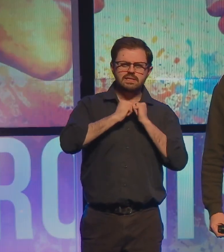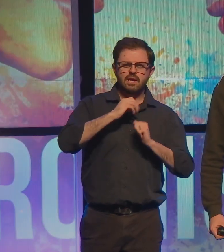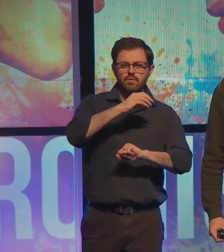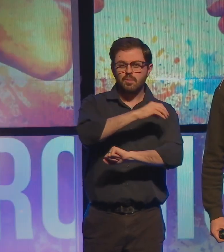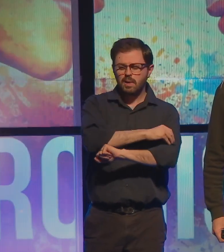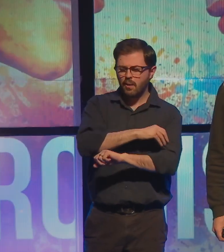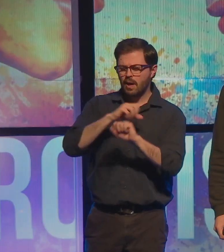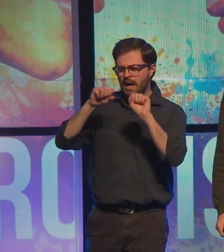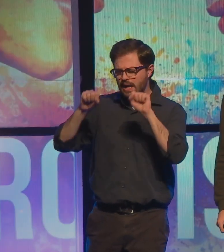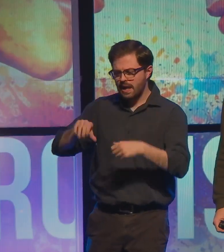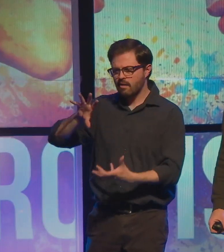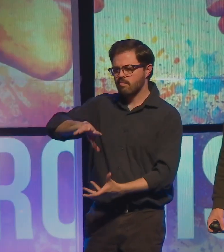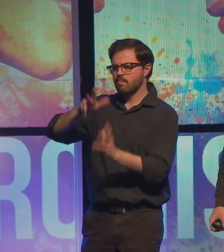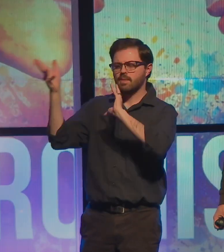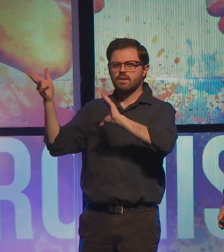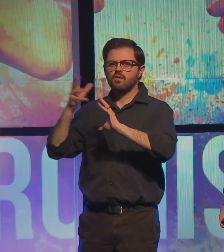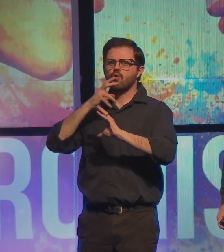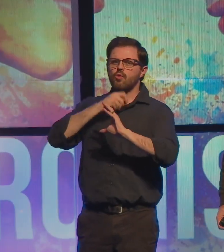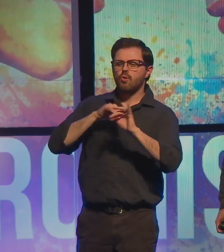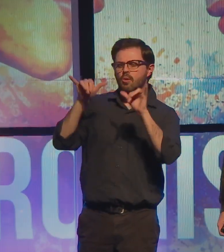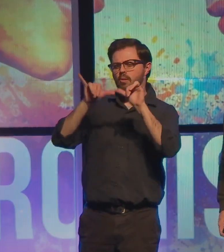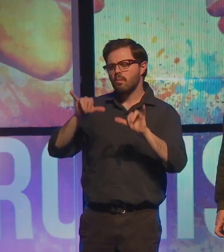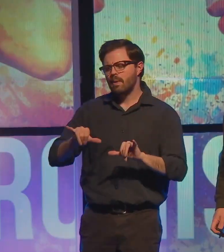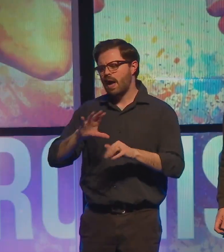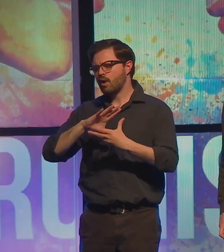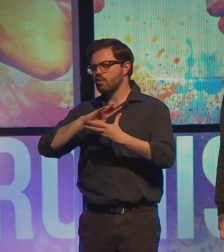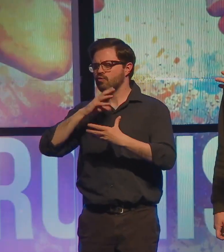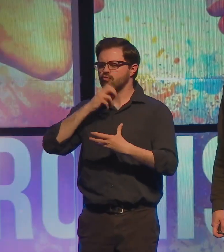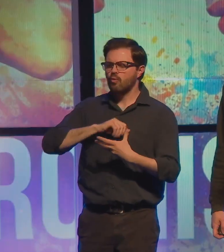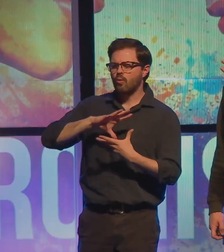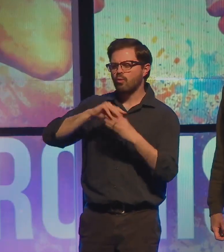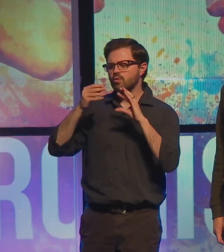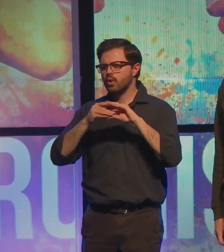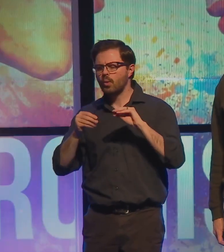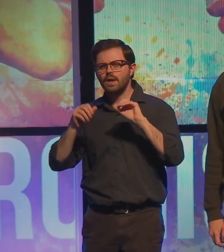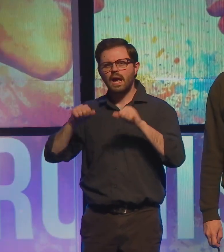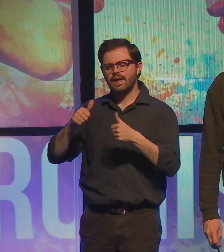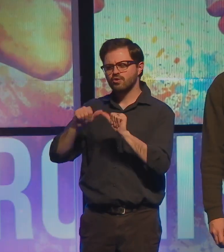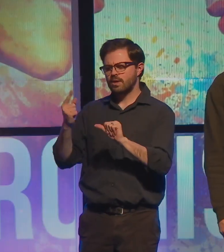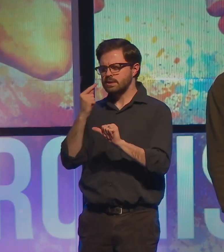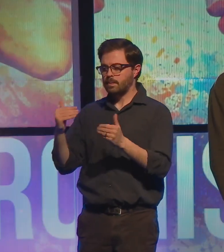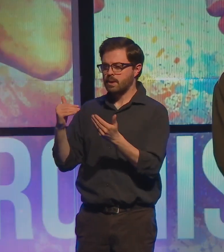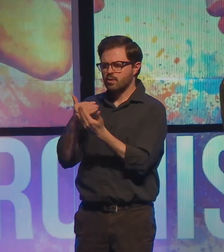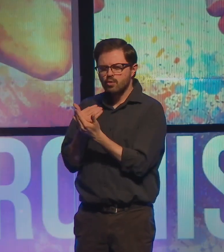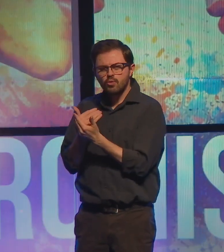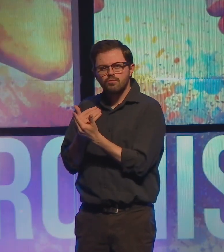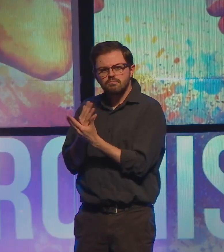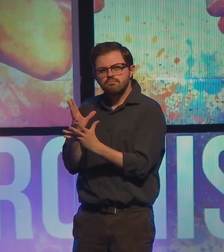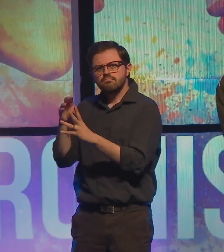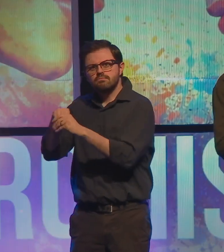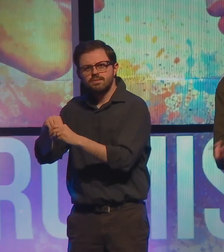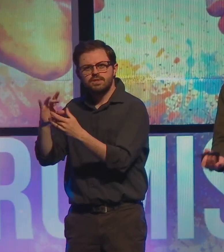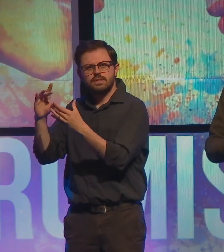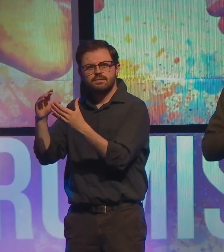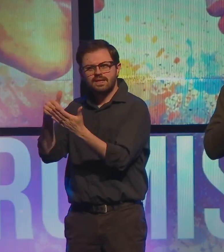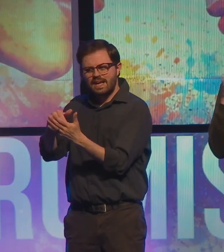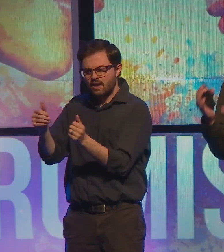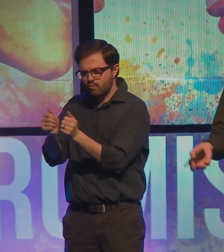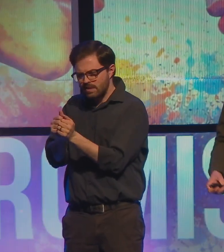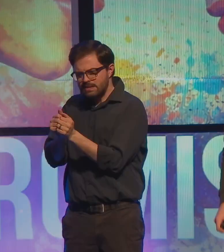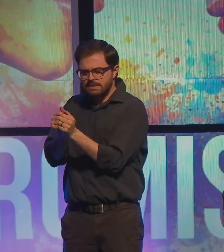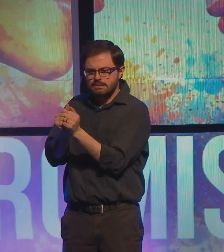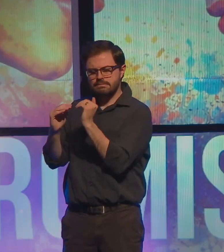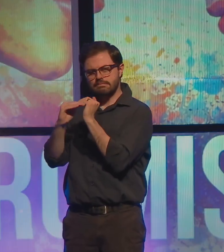power to get rid of old narratives, to try new and novel ways of engaging with this stagnant relationship. If you're in a relationship that's transitioning,